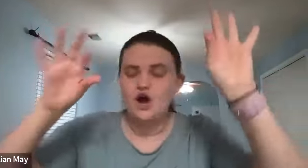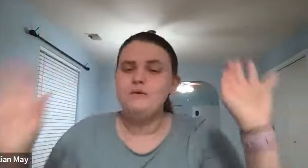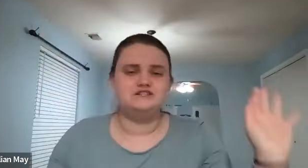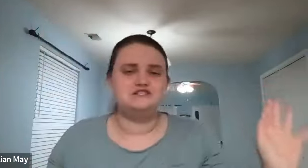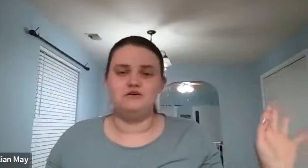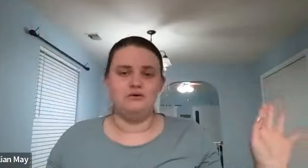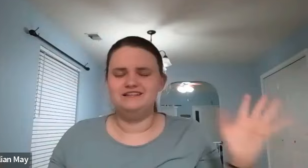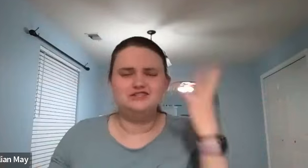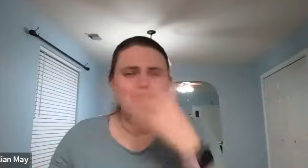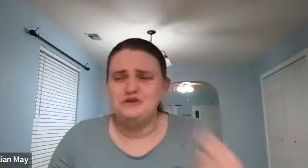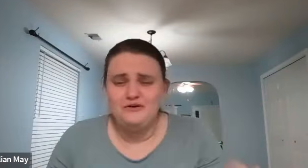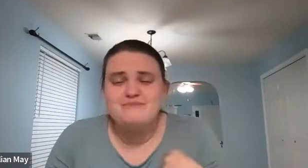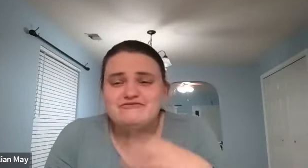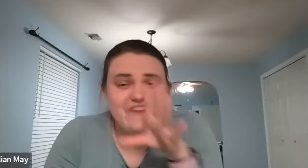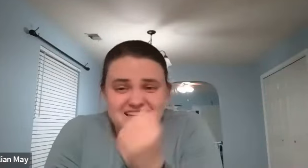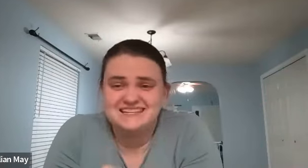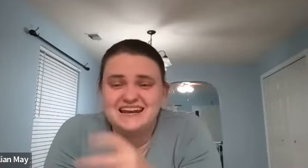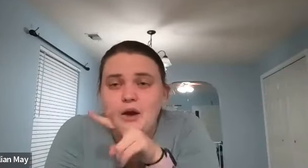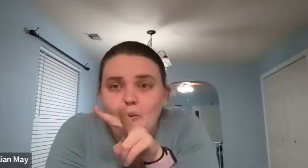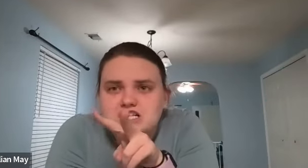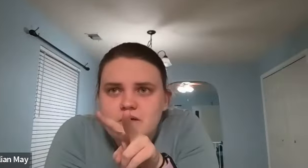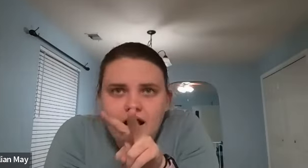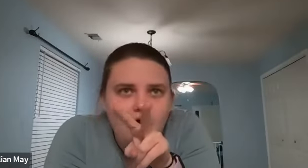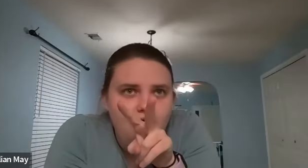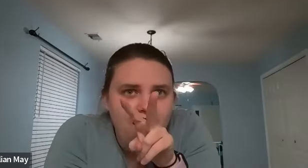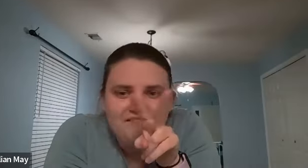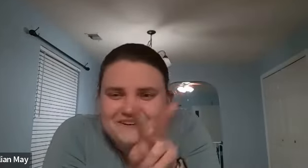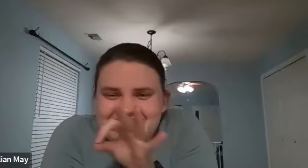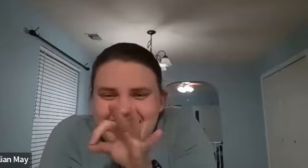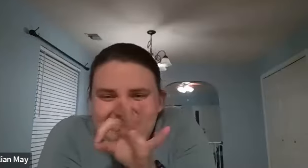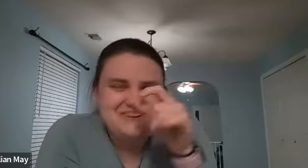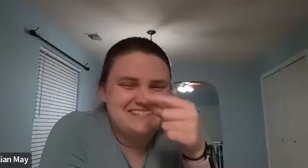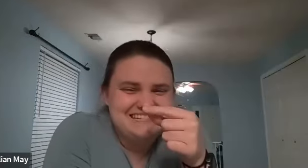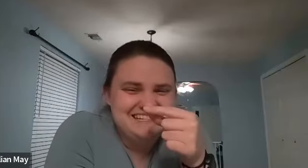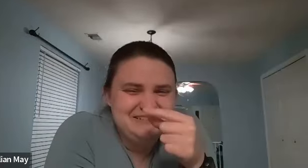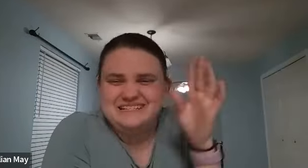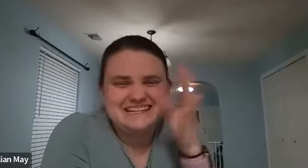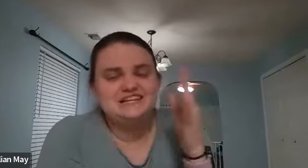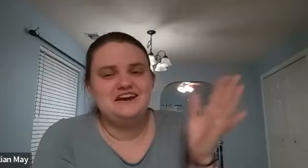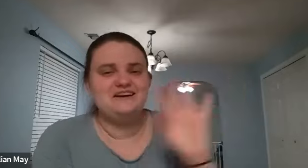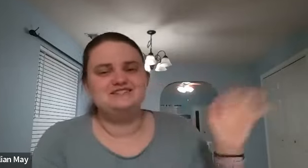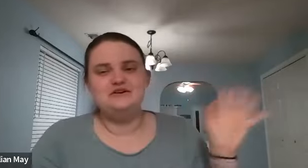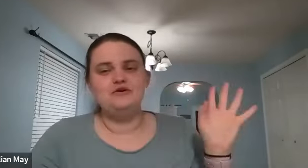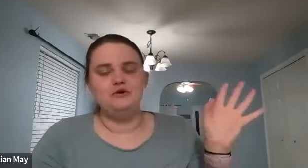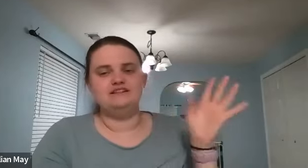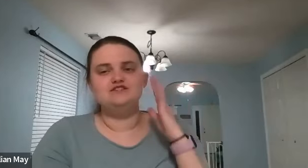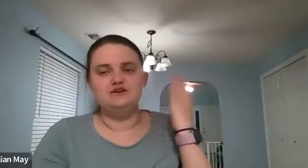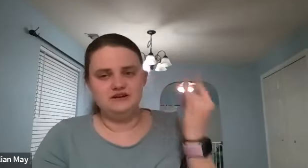Oh, it's so cool. It's so beautiful. I'm fascinated. I watch them like, oh, there's the F, there's the G, where's the, it's so cool and so